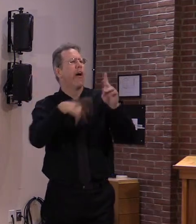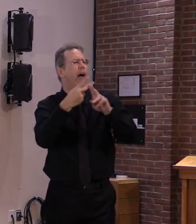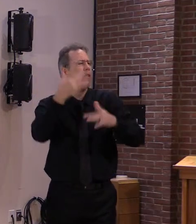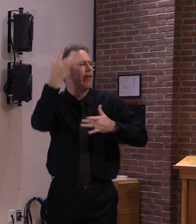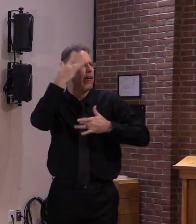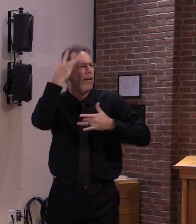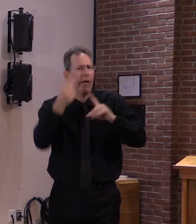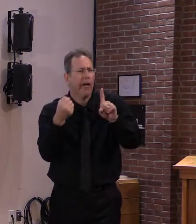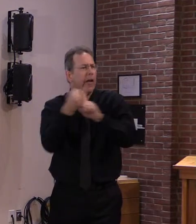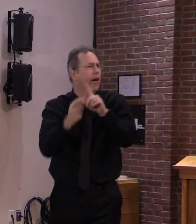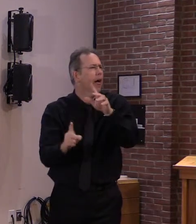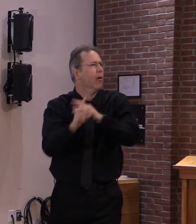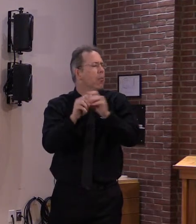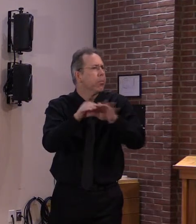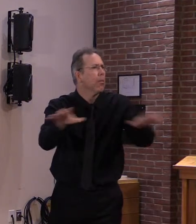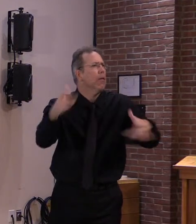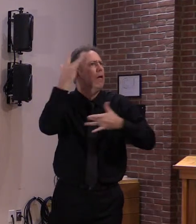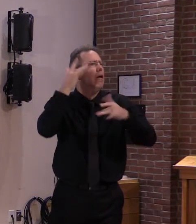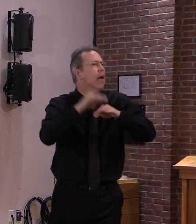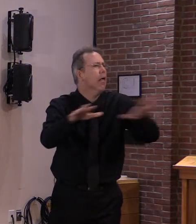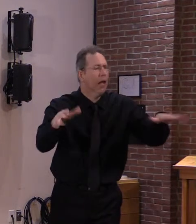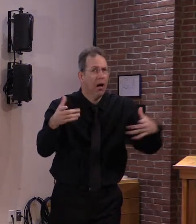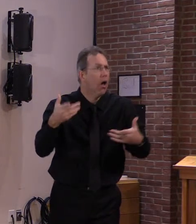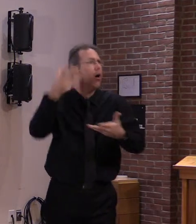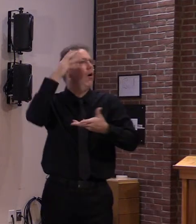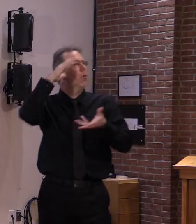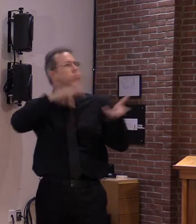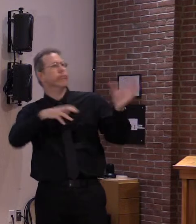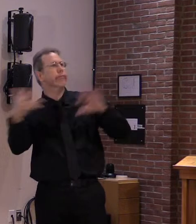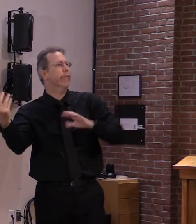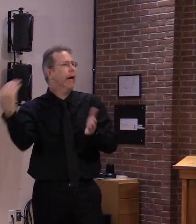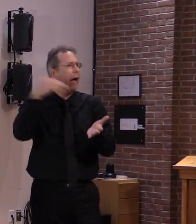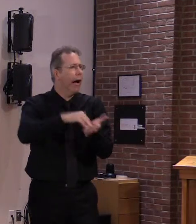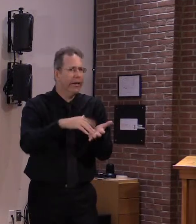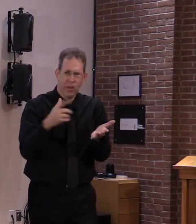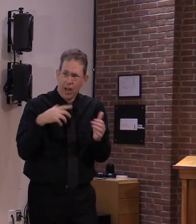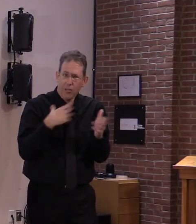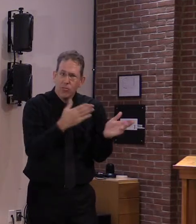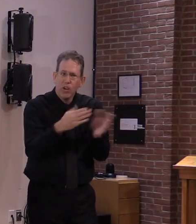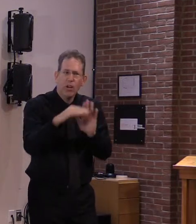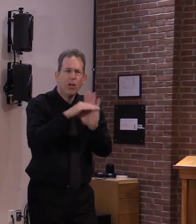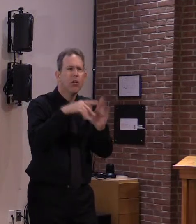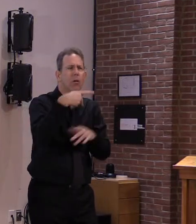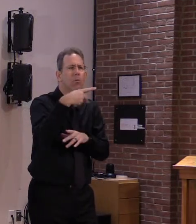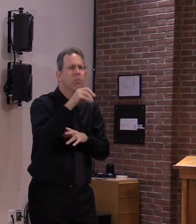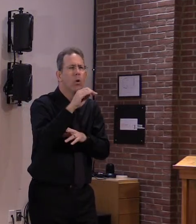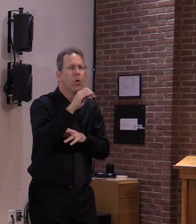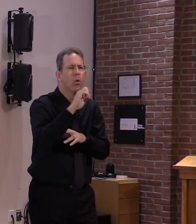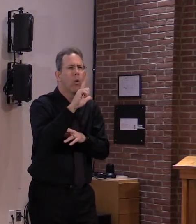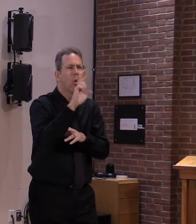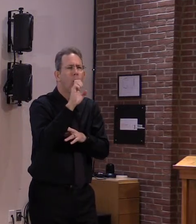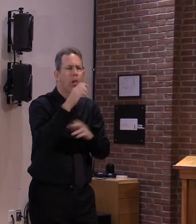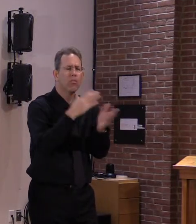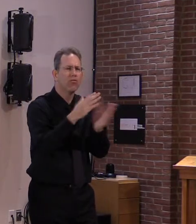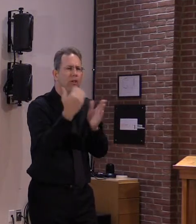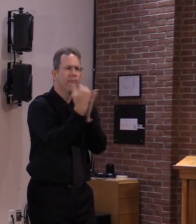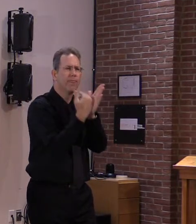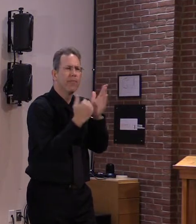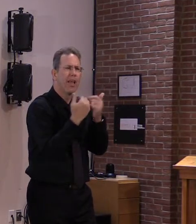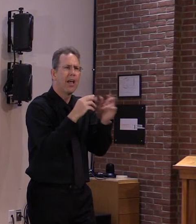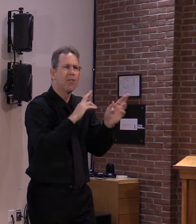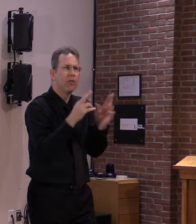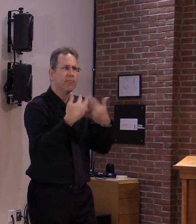you can adhere to the guidelines we put into place. Many of the retail operations, if